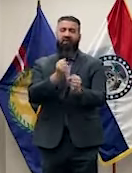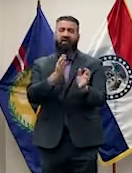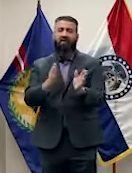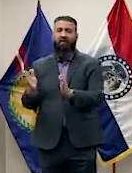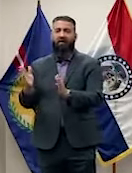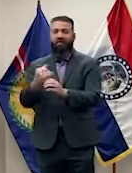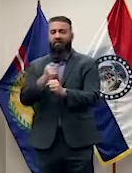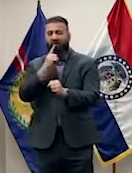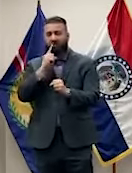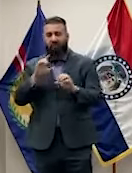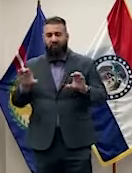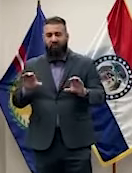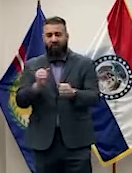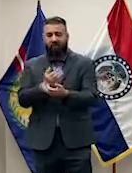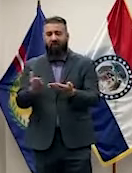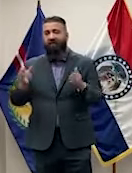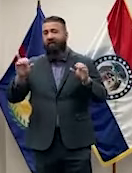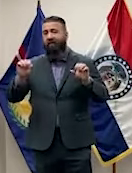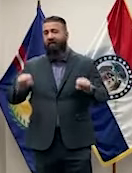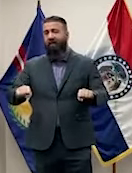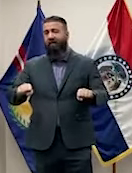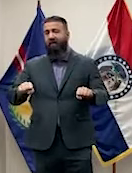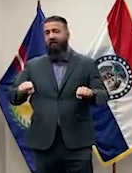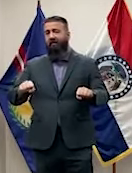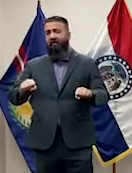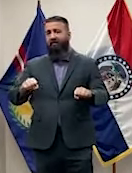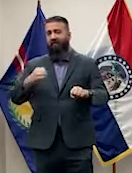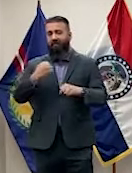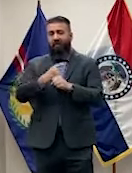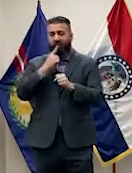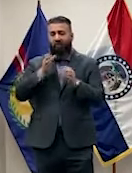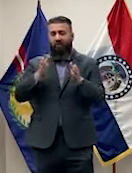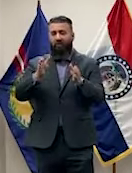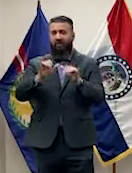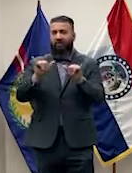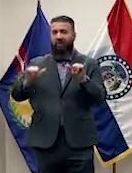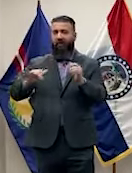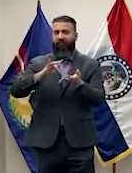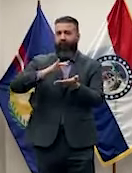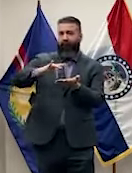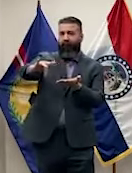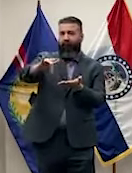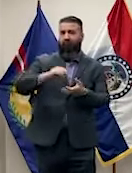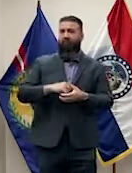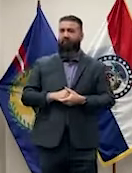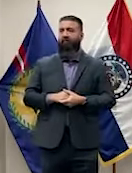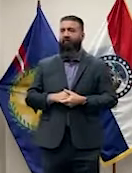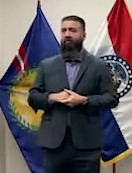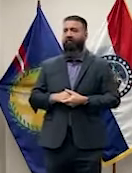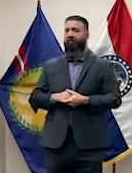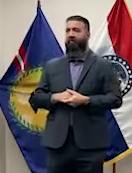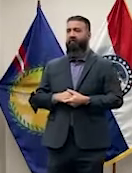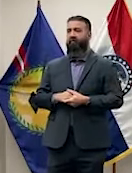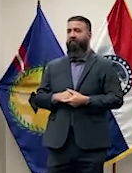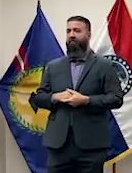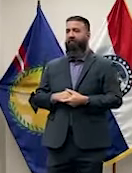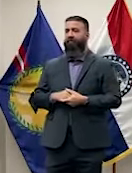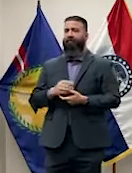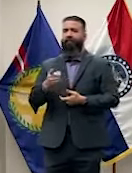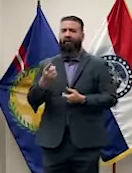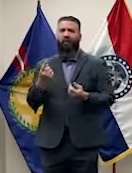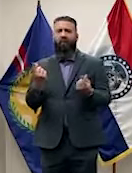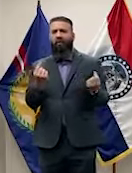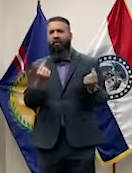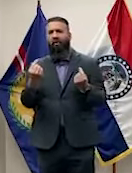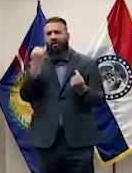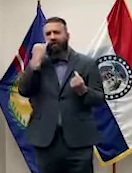make sure we're doing everything possible to keep the roads clear. What should people do if they need a COVID test or they have an appointment